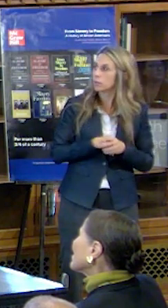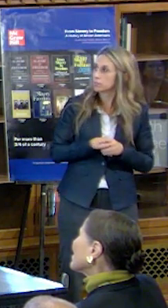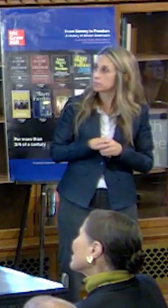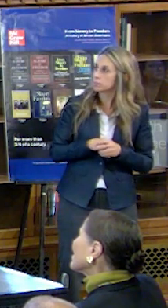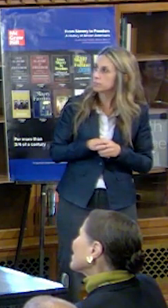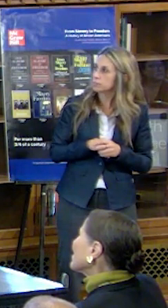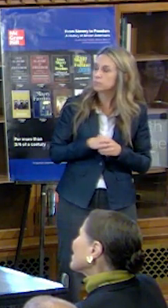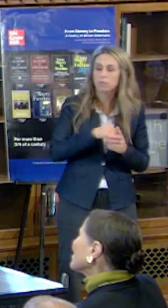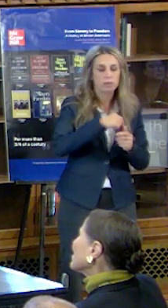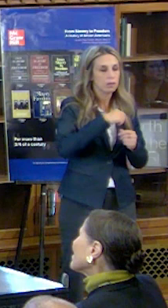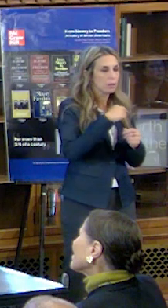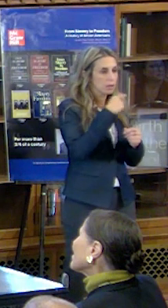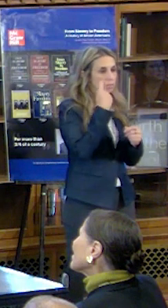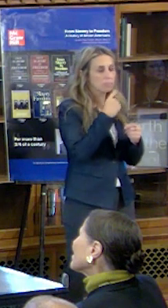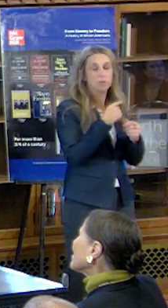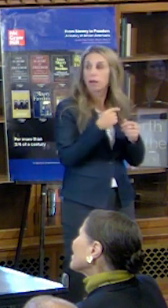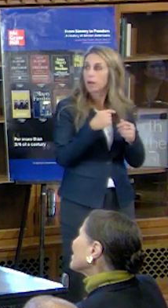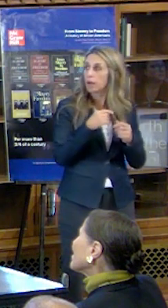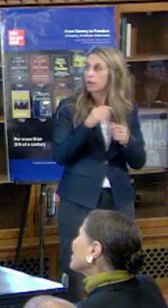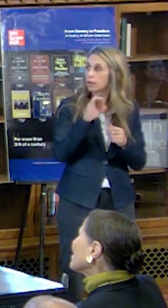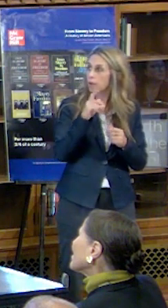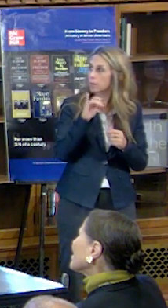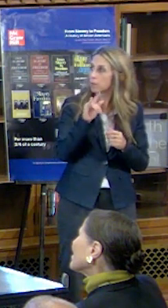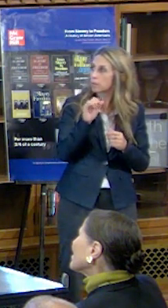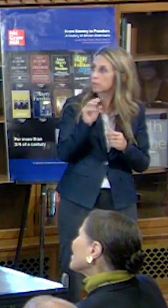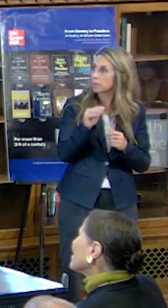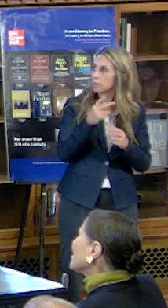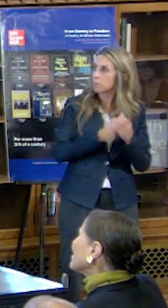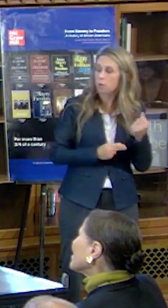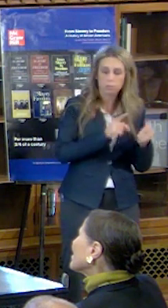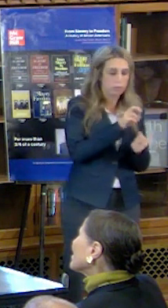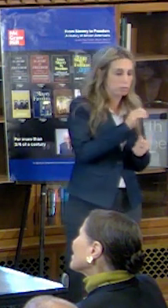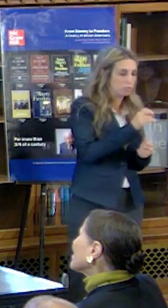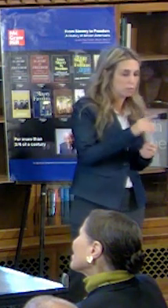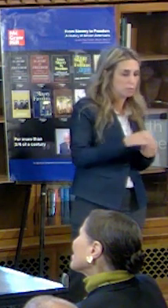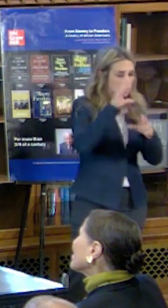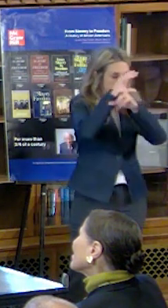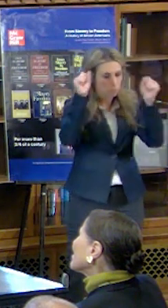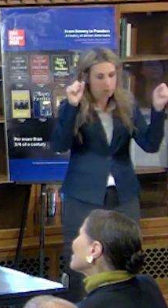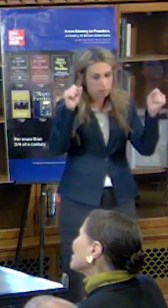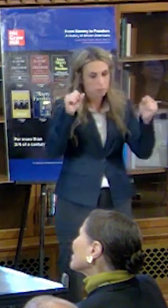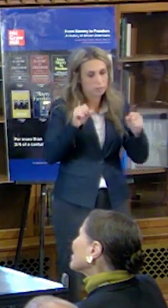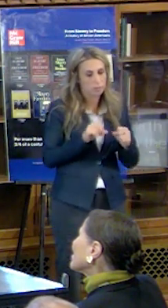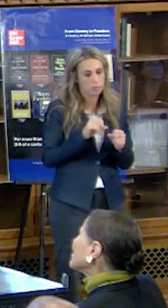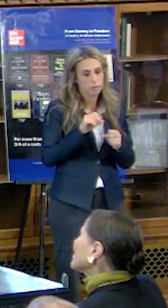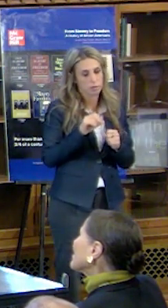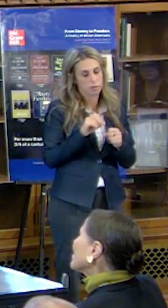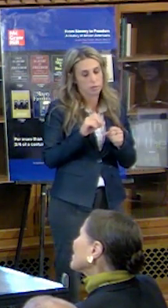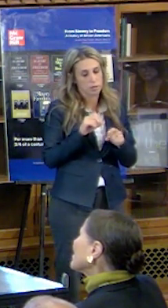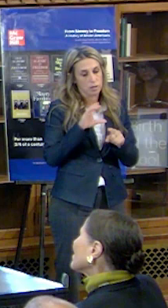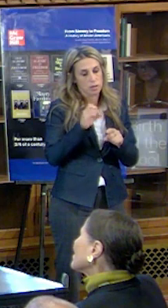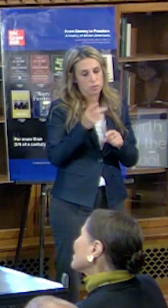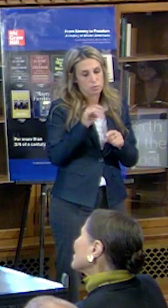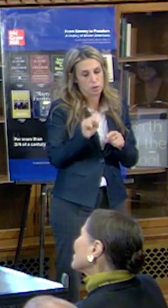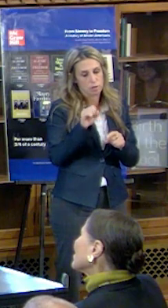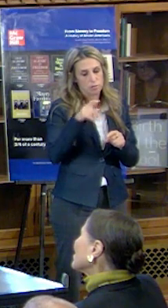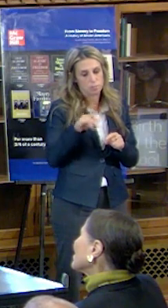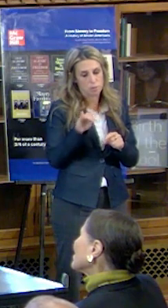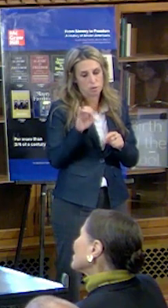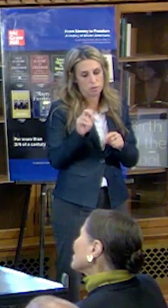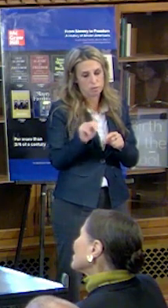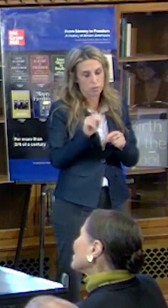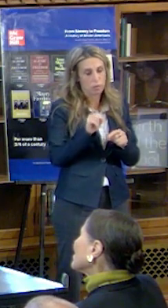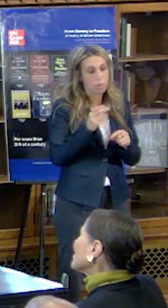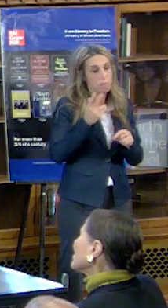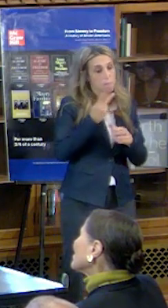eye of black capitalism both Dr Shephard and the president of the North Carolina neutal CC Charles scaling were early